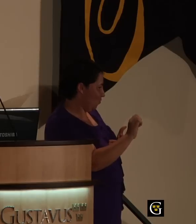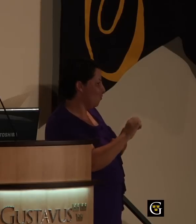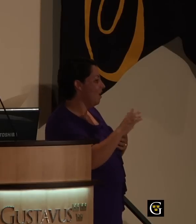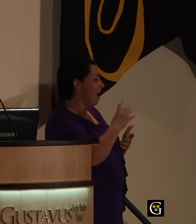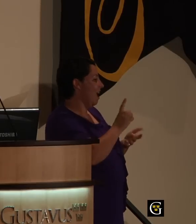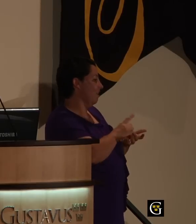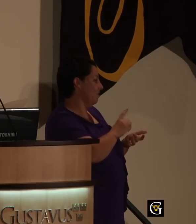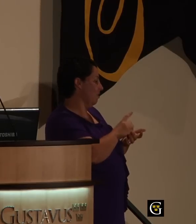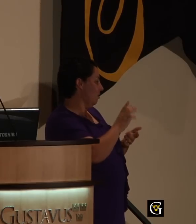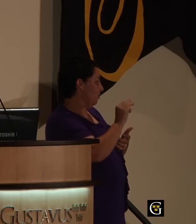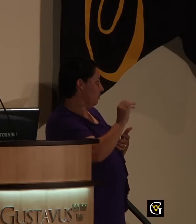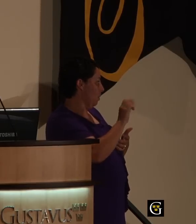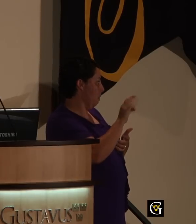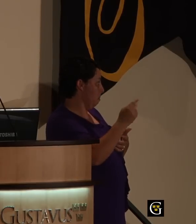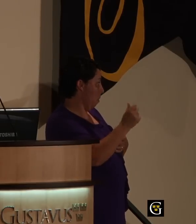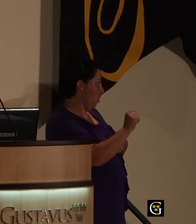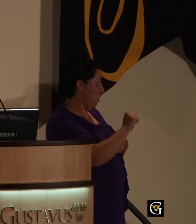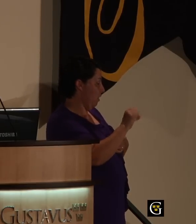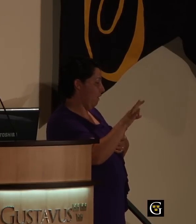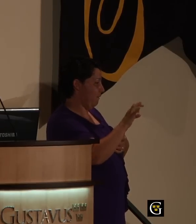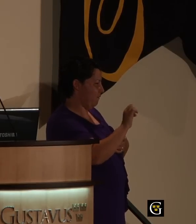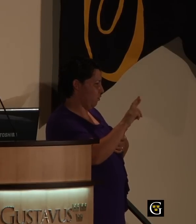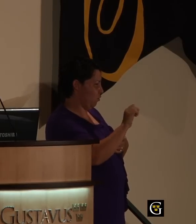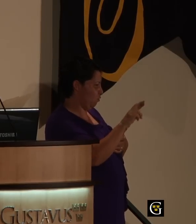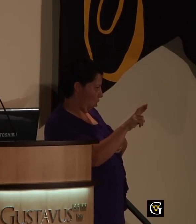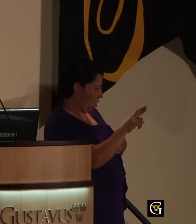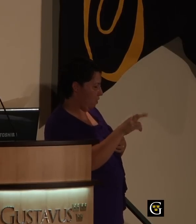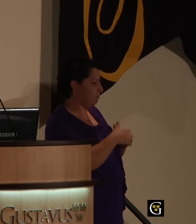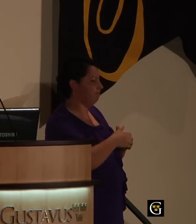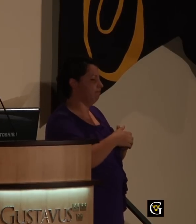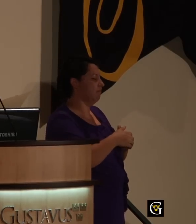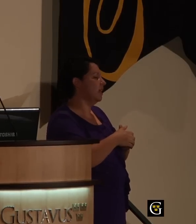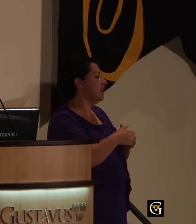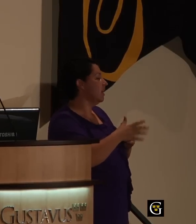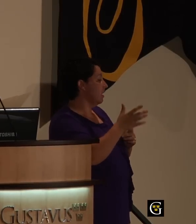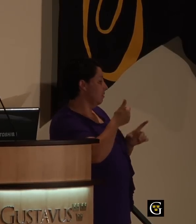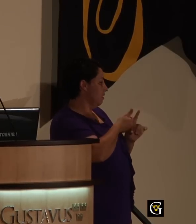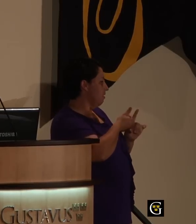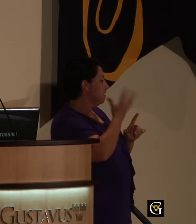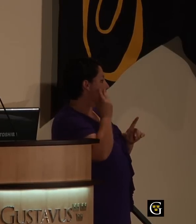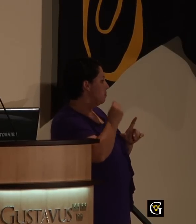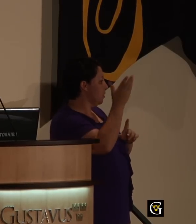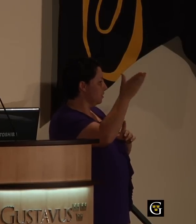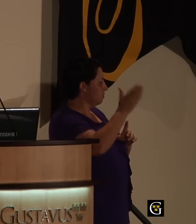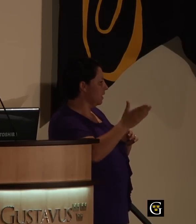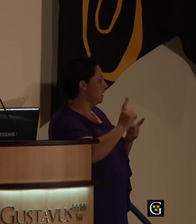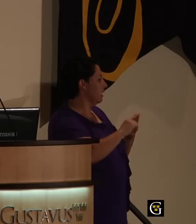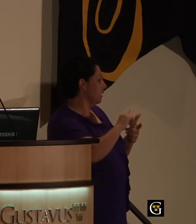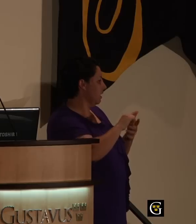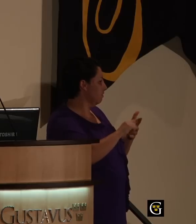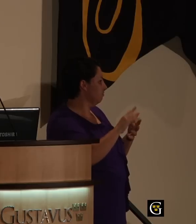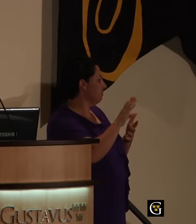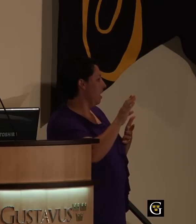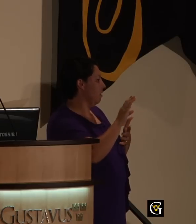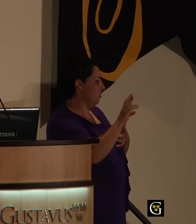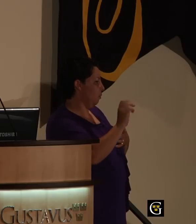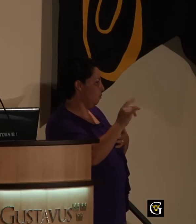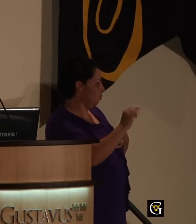as Google, MIT, Stanford, Brown, the Brookings Institute, and the Commonwealth Club of San